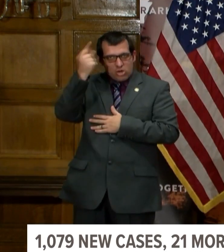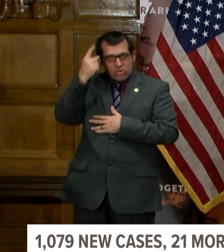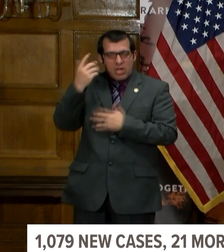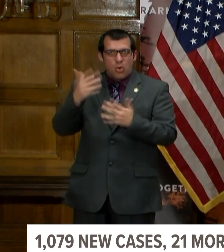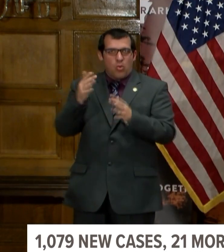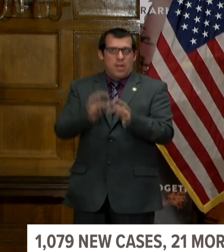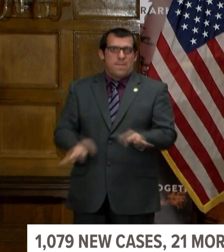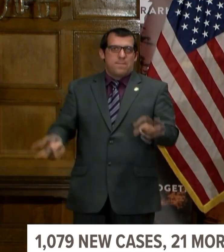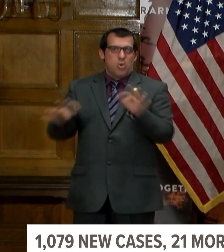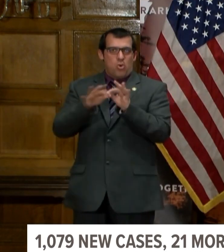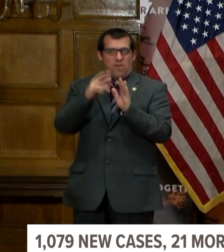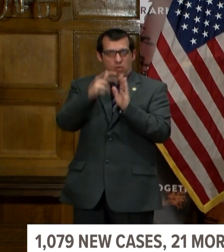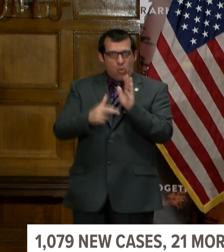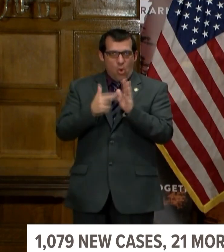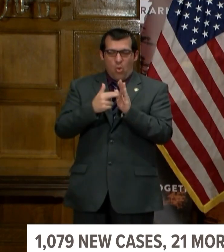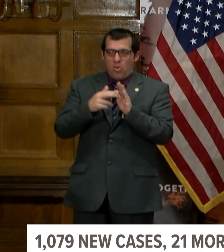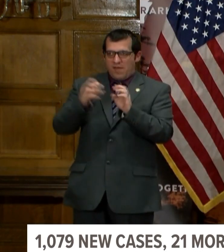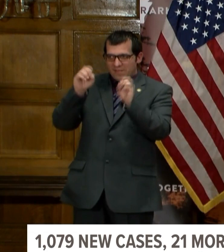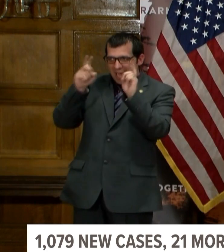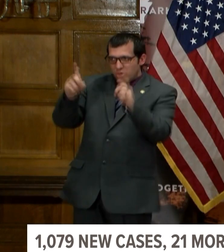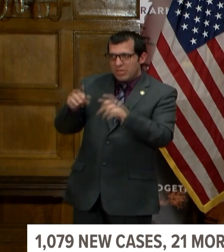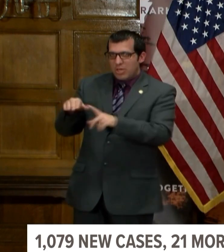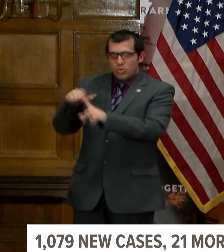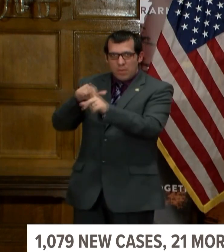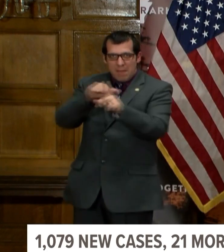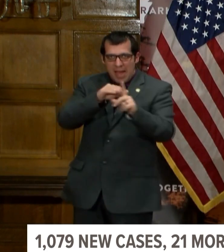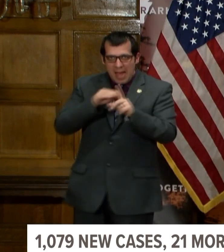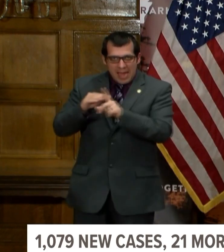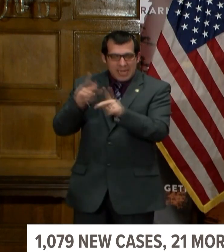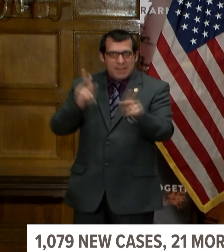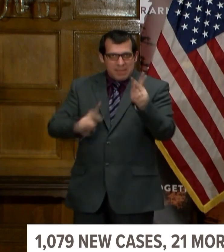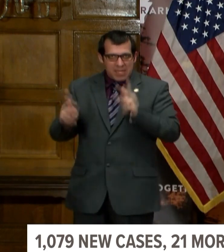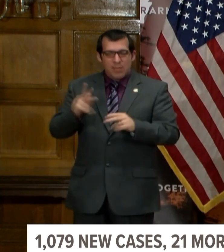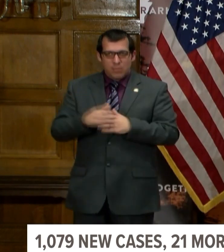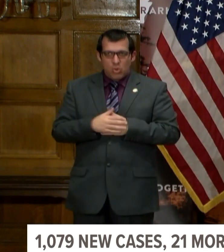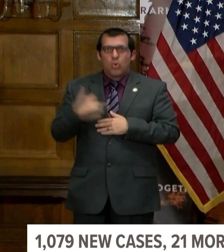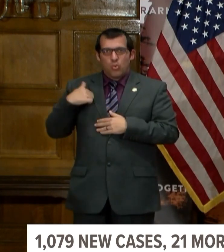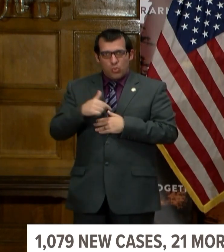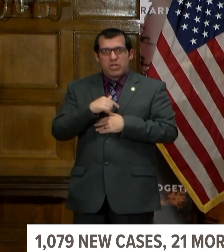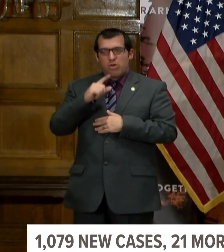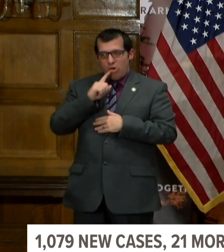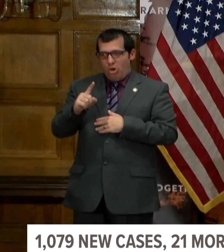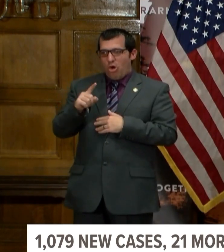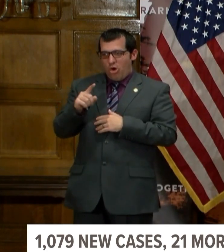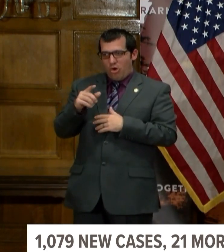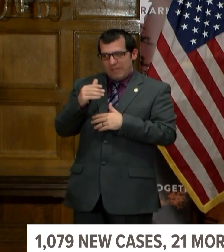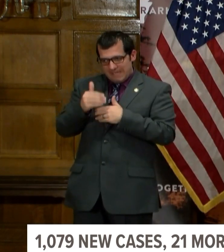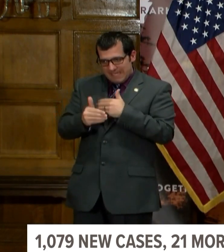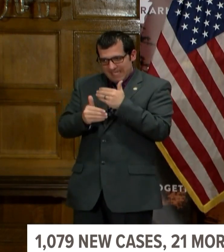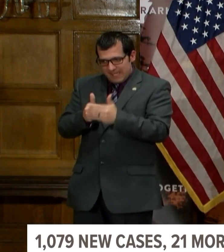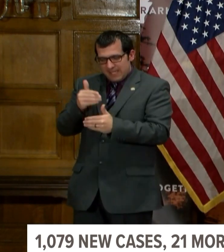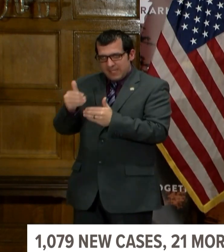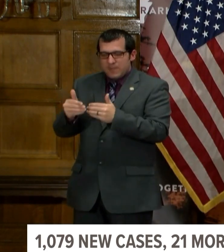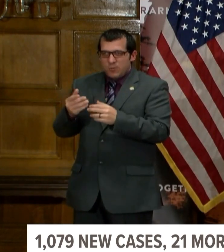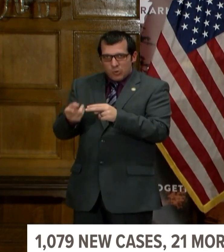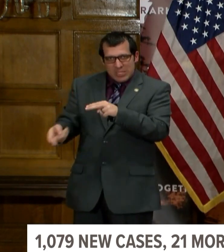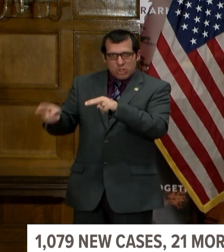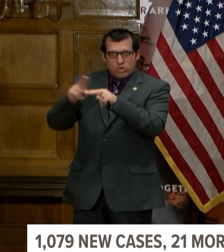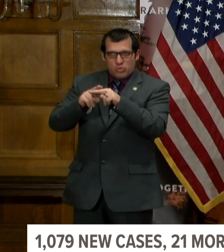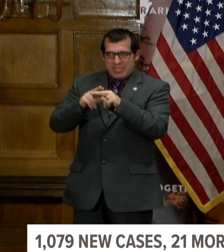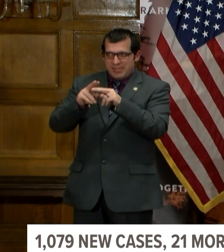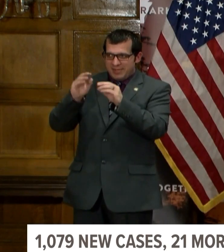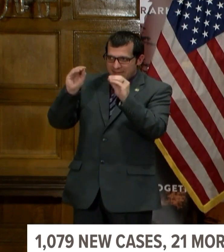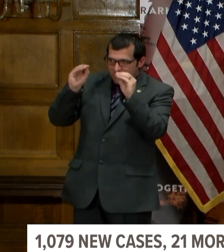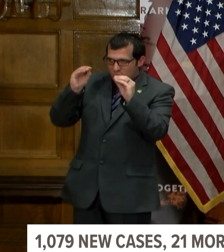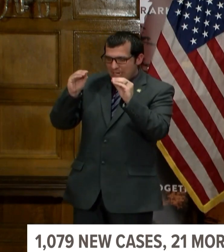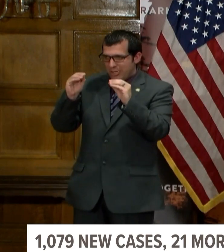important role of educating, reminding people, and so we are taking steps to hopefully increase that